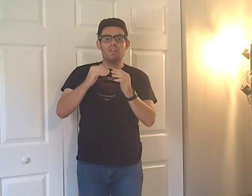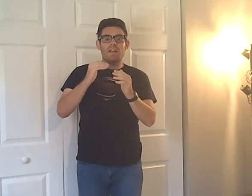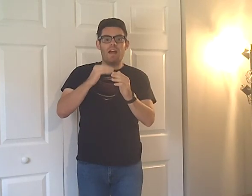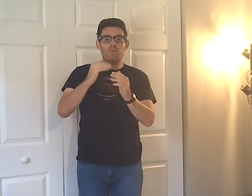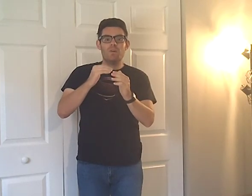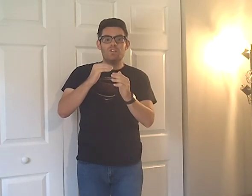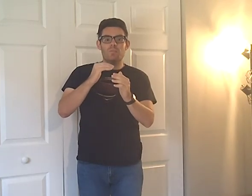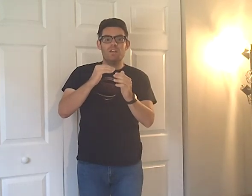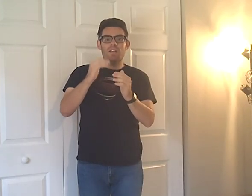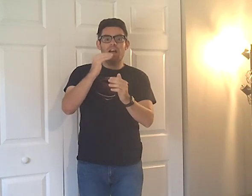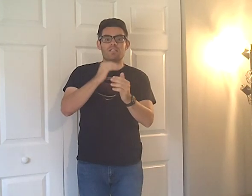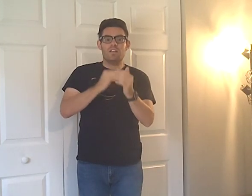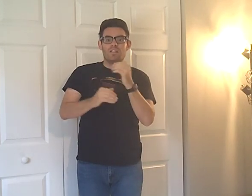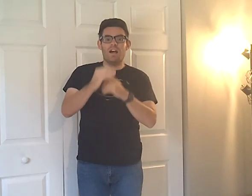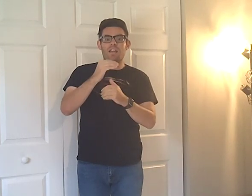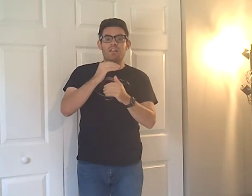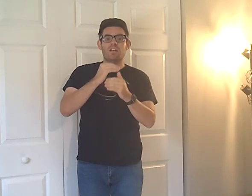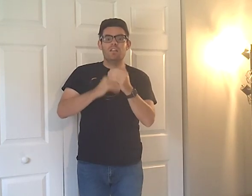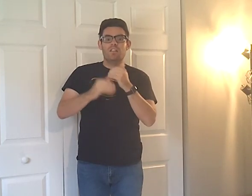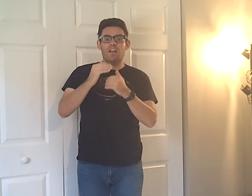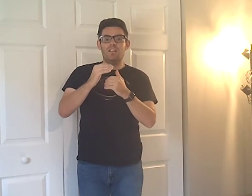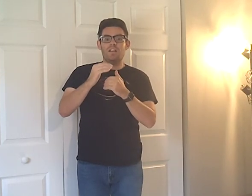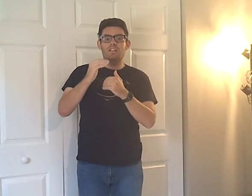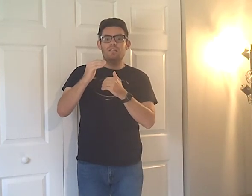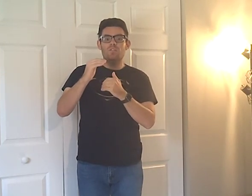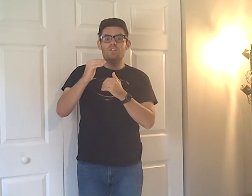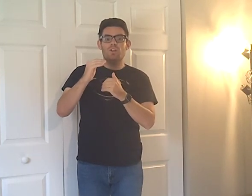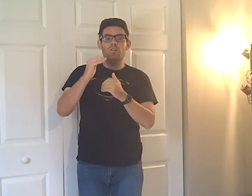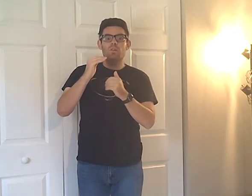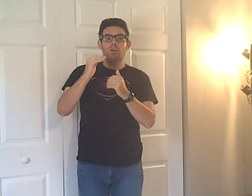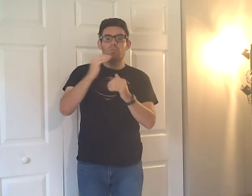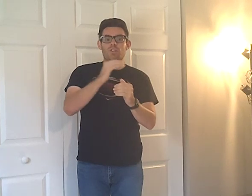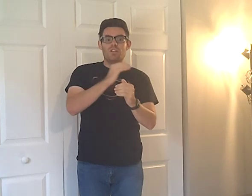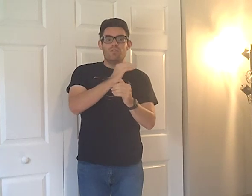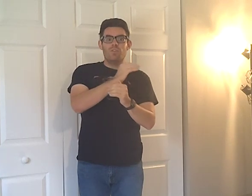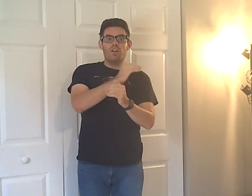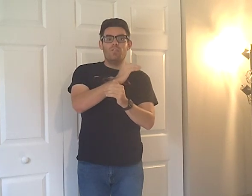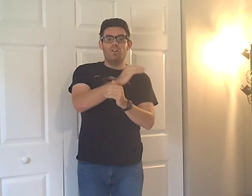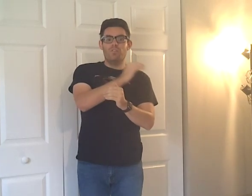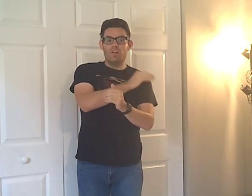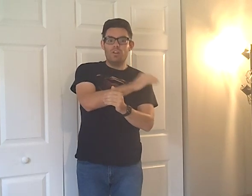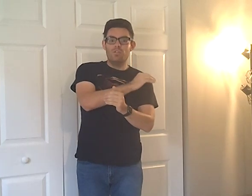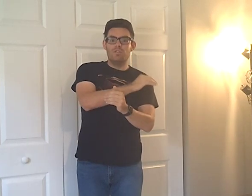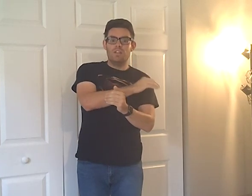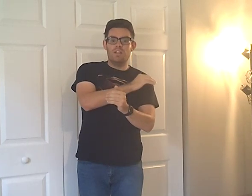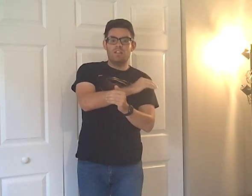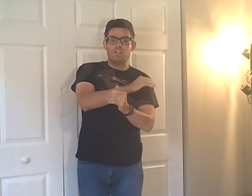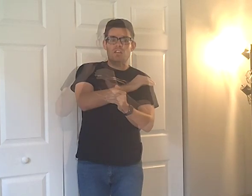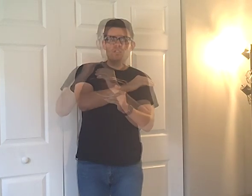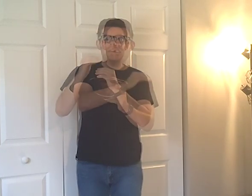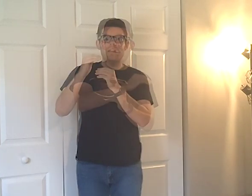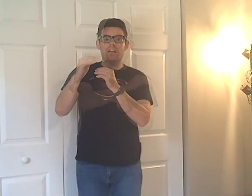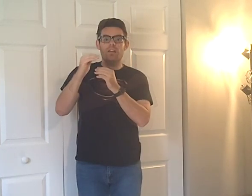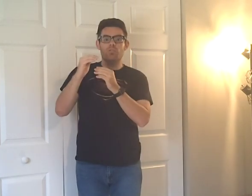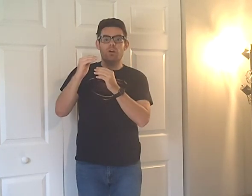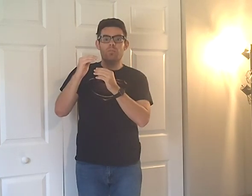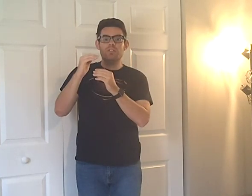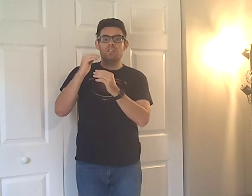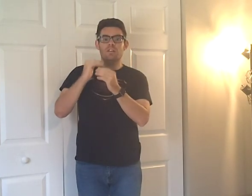really add much. I mean, he adds like a tie-in to the 1980s TV show, which is very, very, very loosely connected to this. But he and Heather Thomas, they